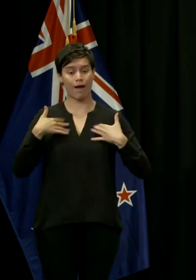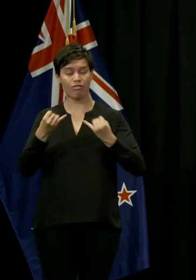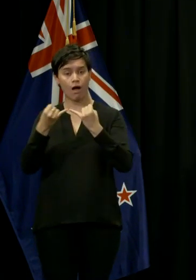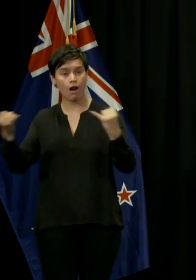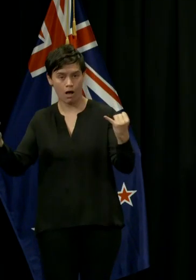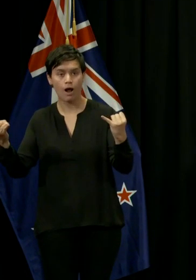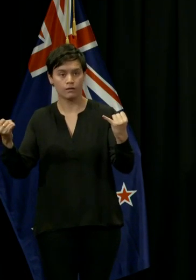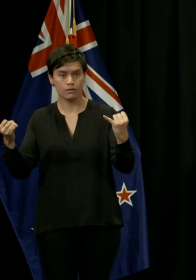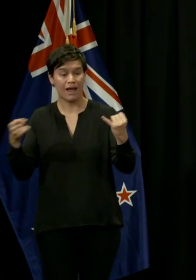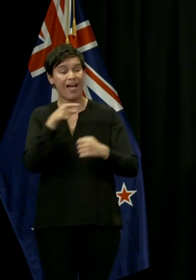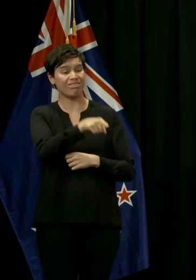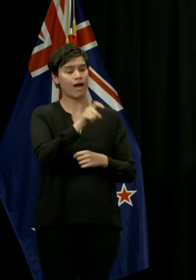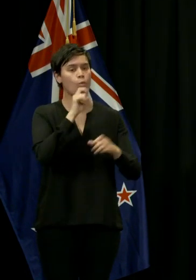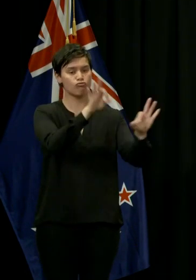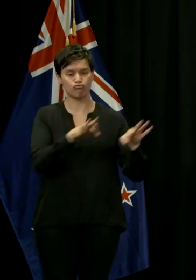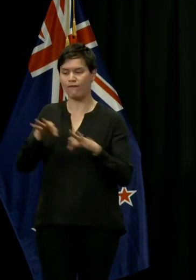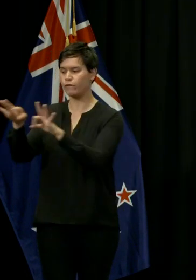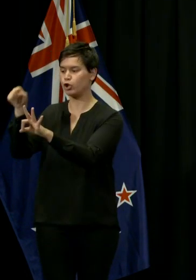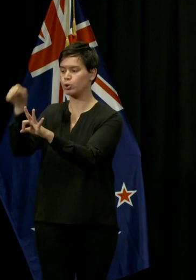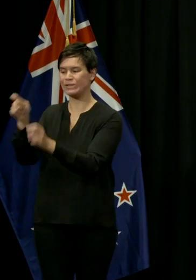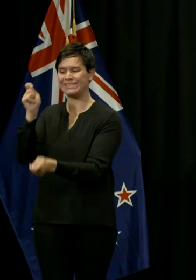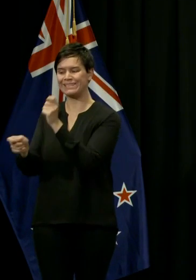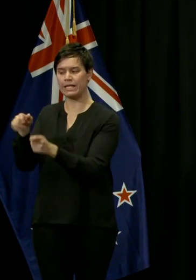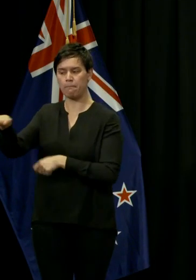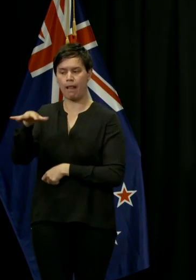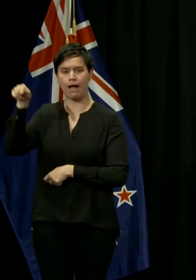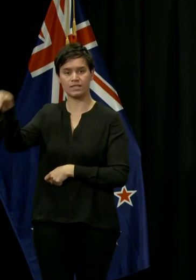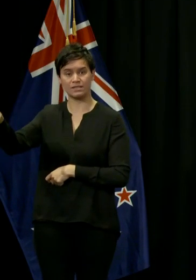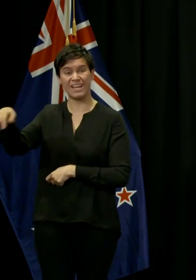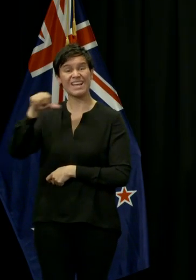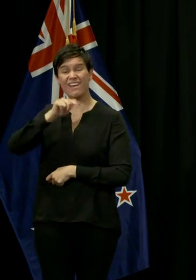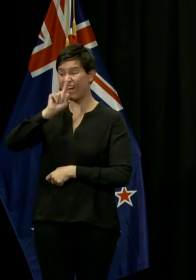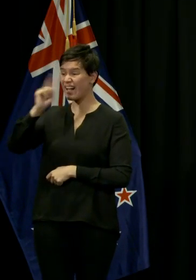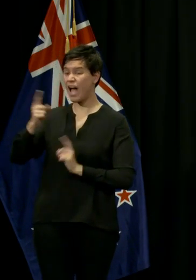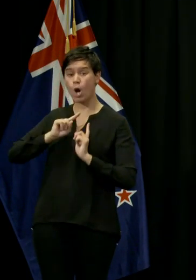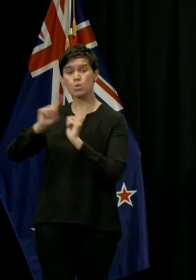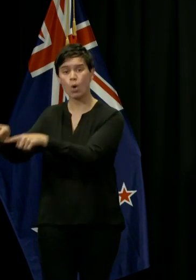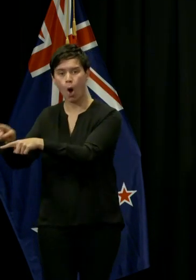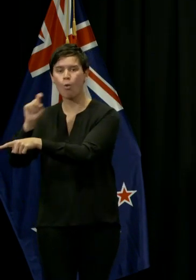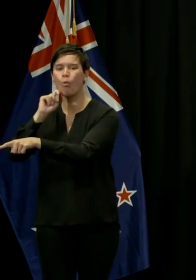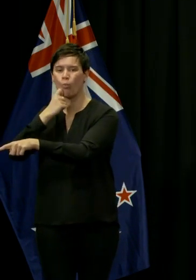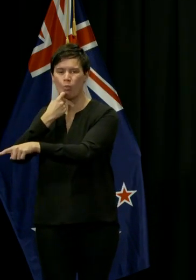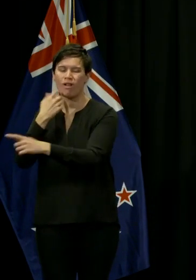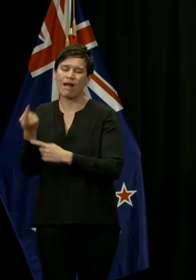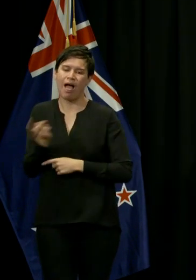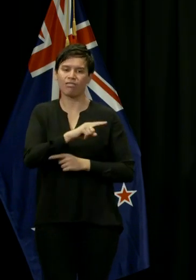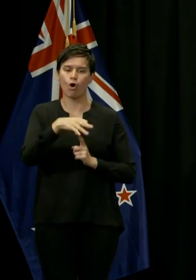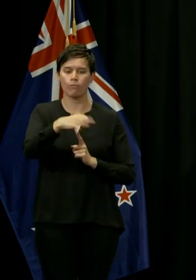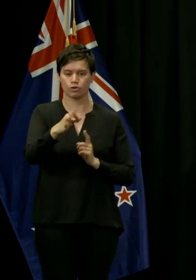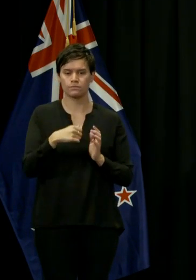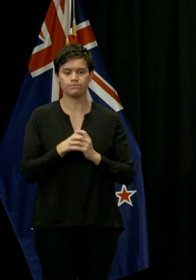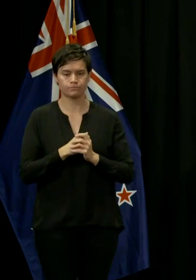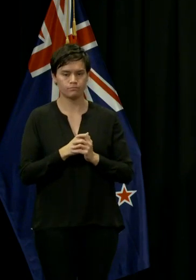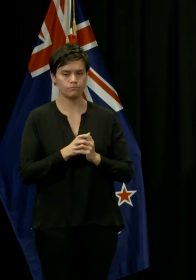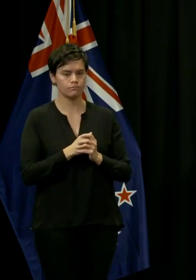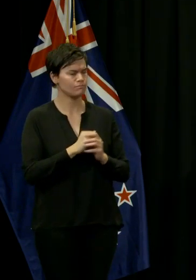is not one in close proximity, then alternative arrangements are made for them. How will it be enforced? Enforcement will be